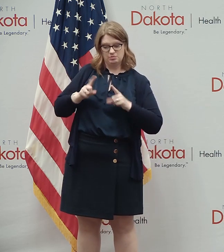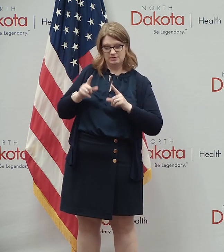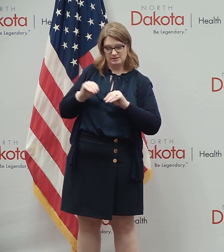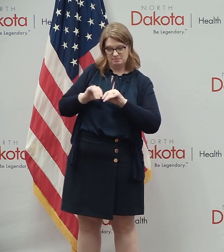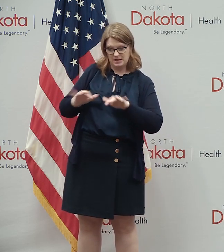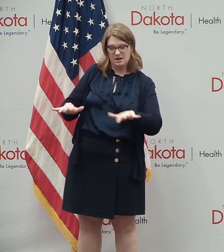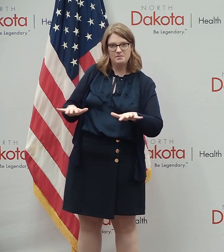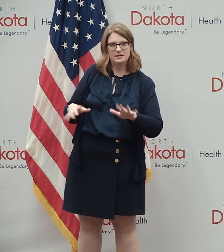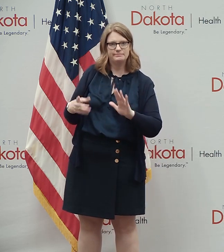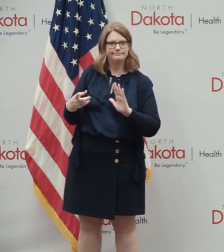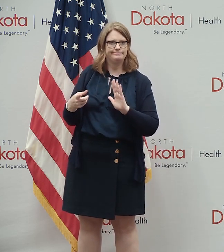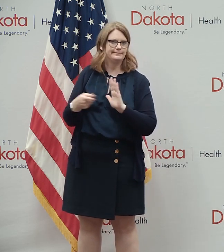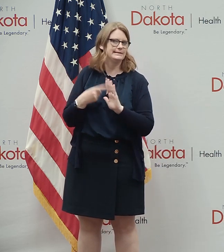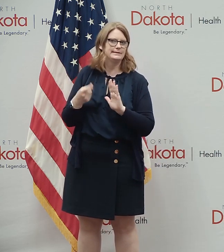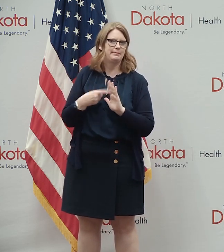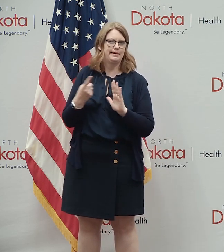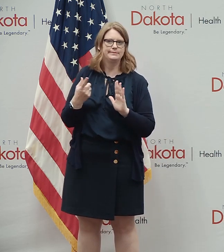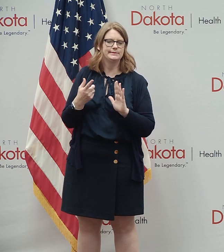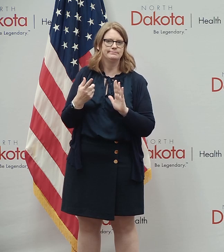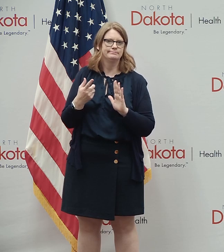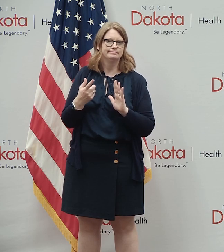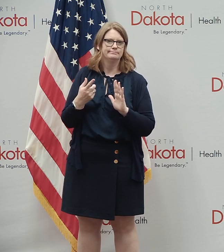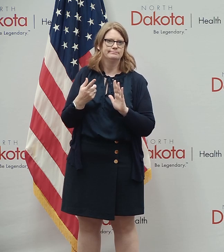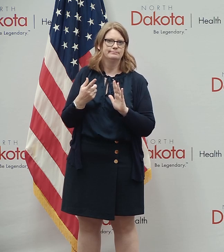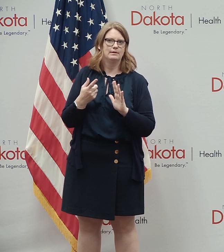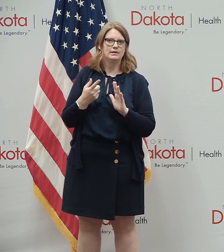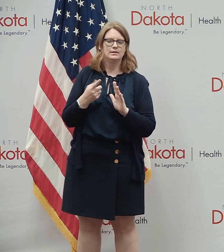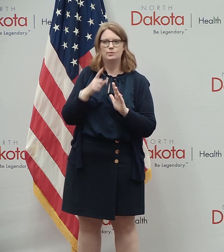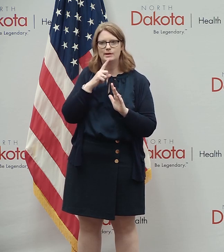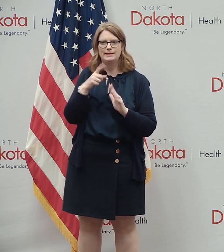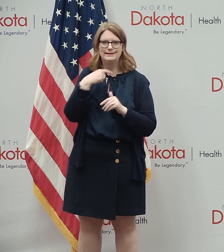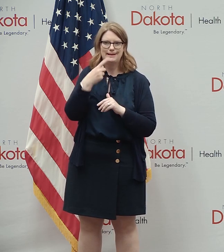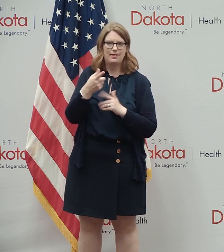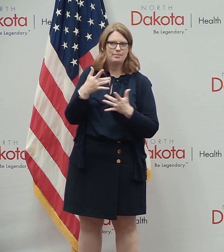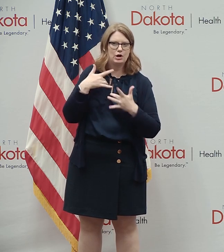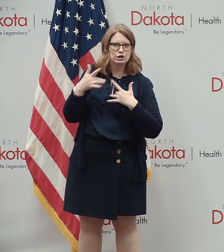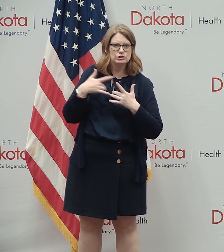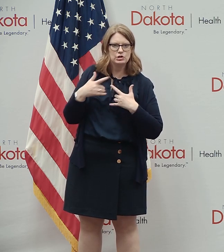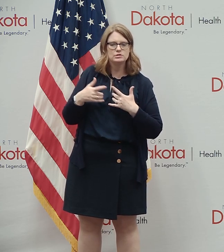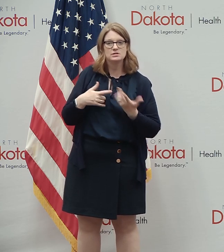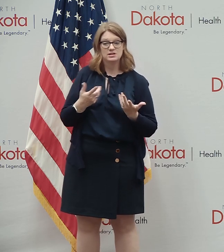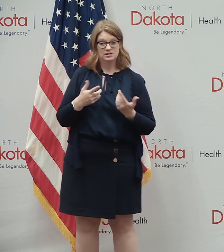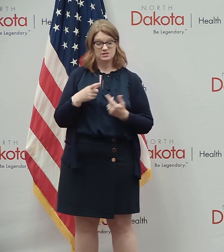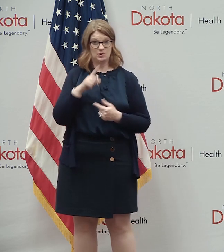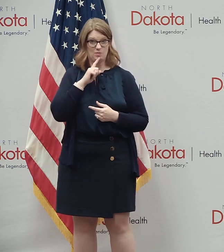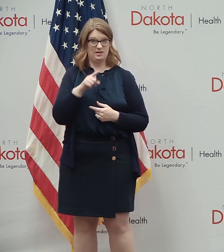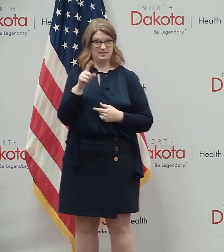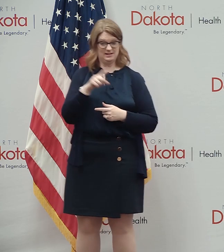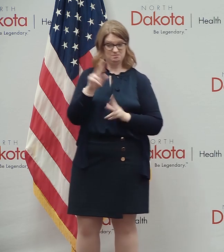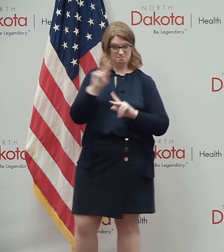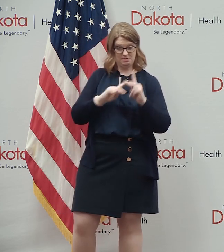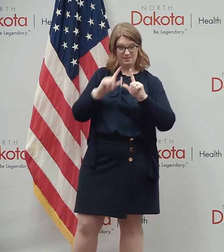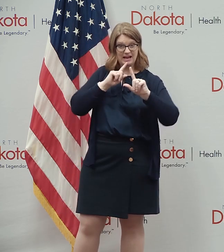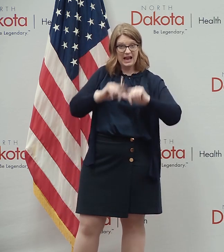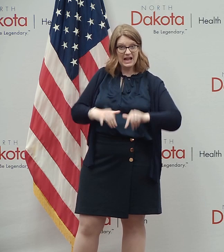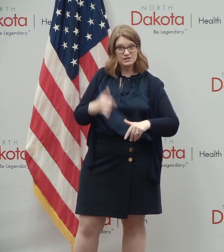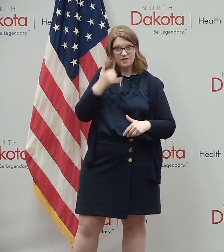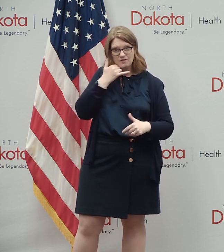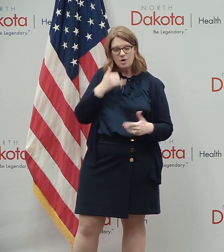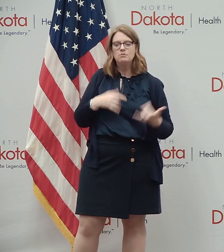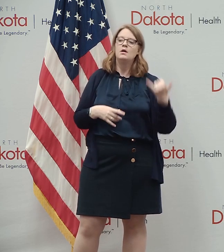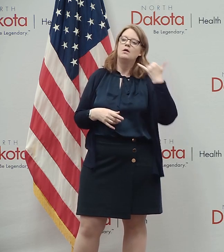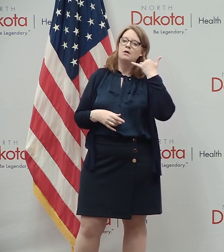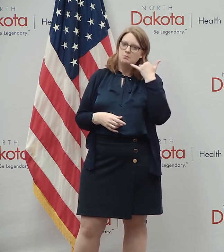pandemic sometimes just wanted to share their concerns. And so these hotline heroes have provided a listening